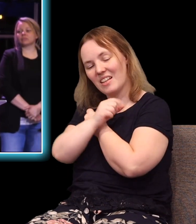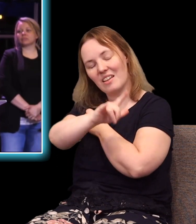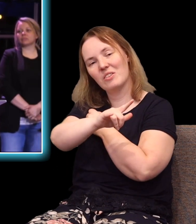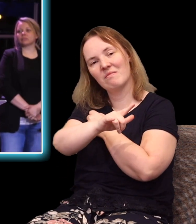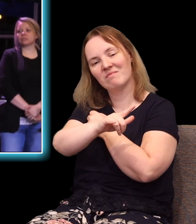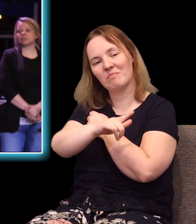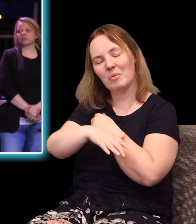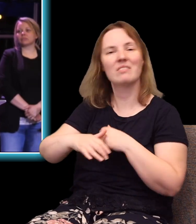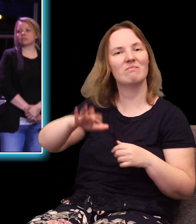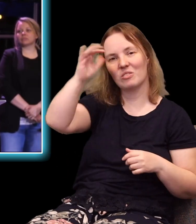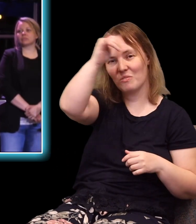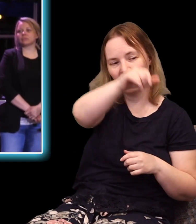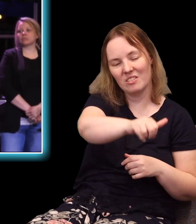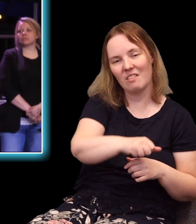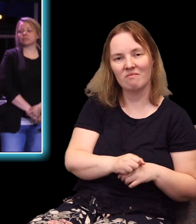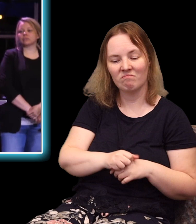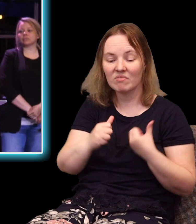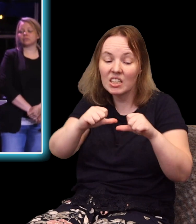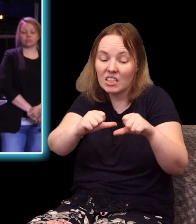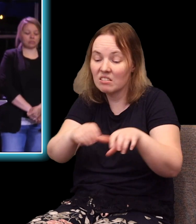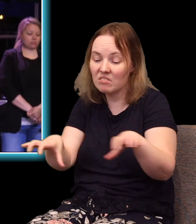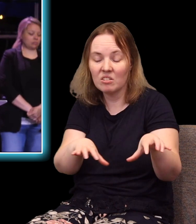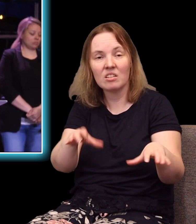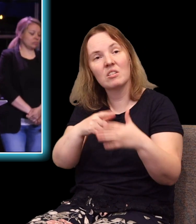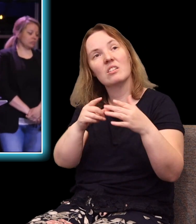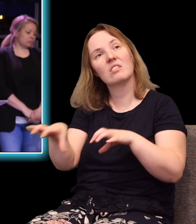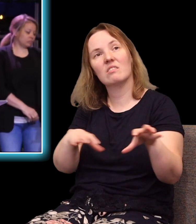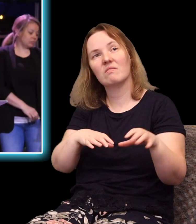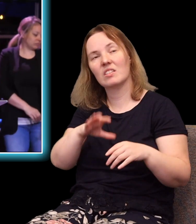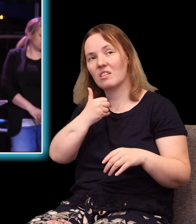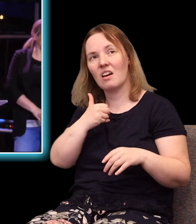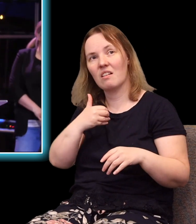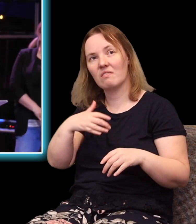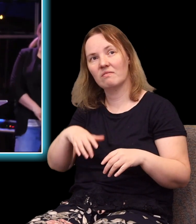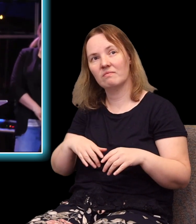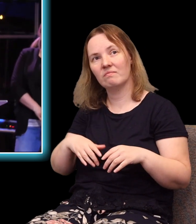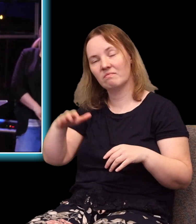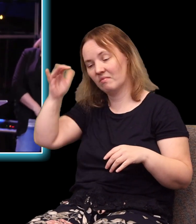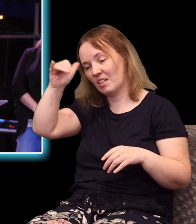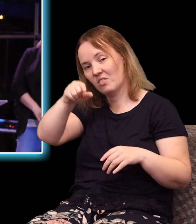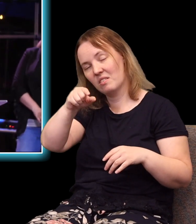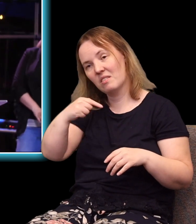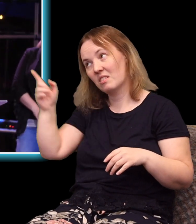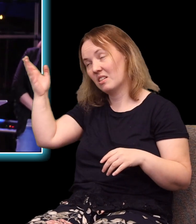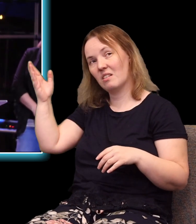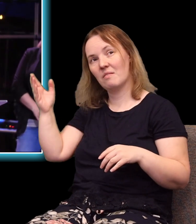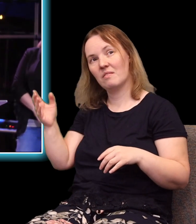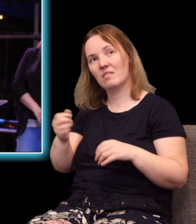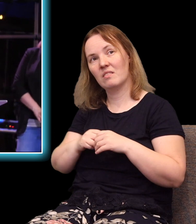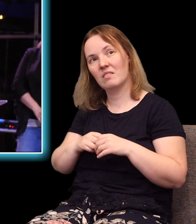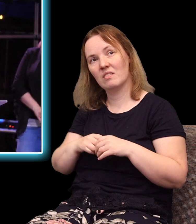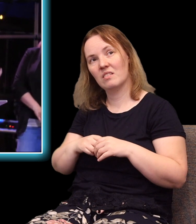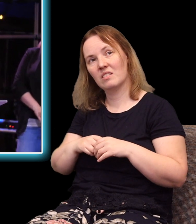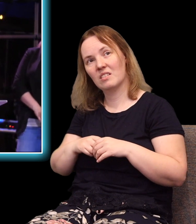you, but you're only fooling yourself. Go ahead. Keep doing what you're doing. You're not fooling me. You're not fooling anybody else. People look at you. What